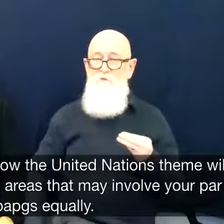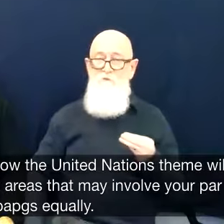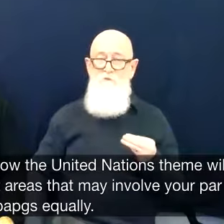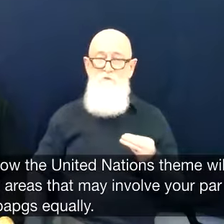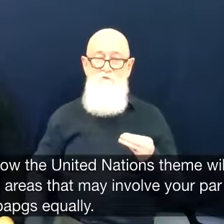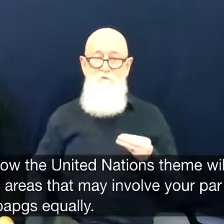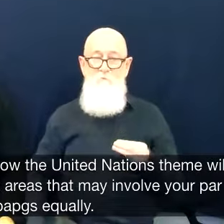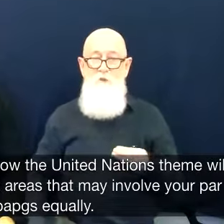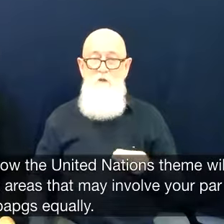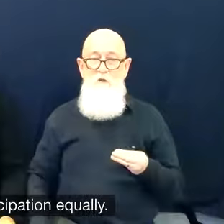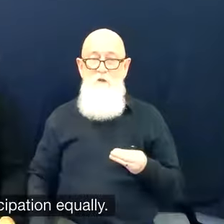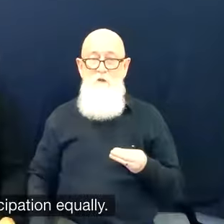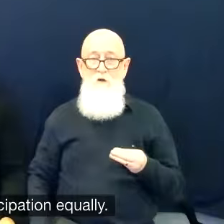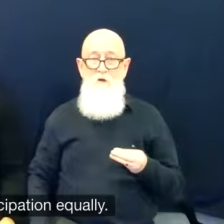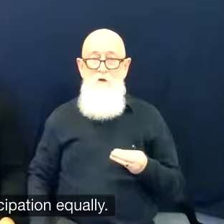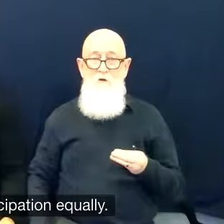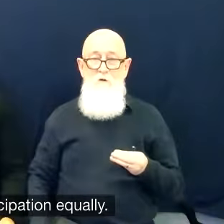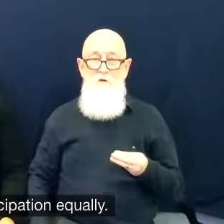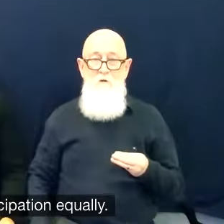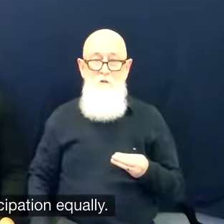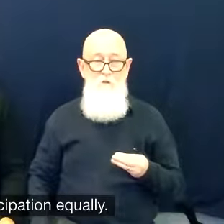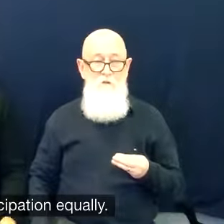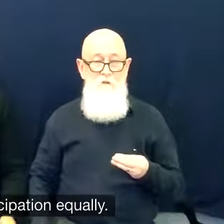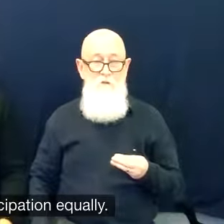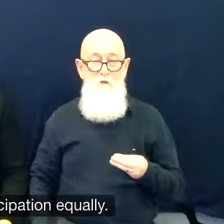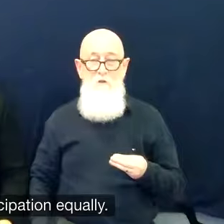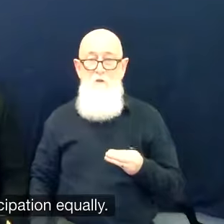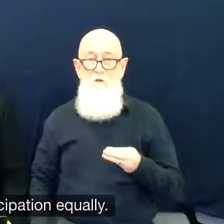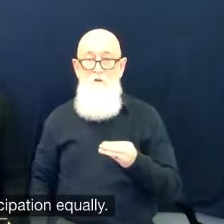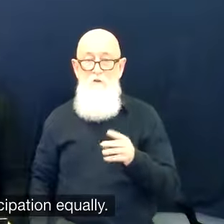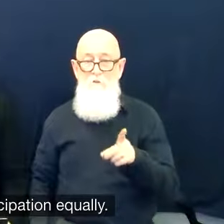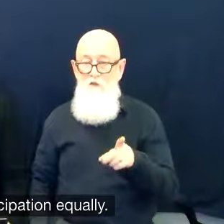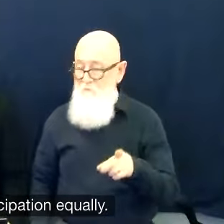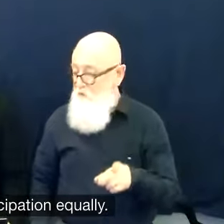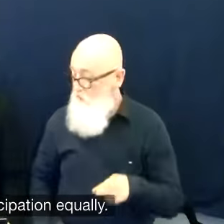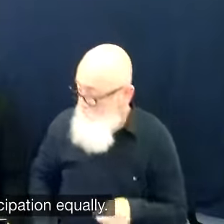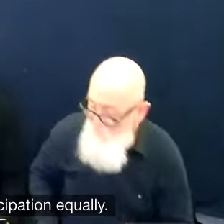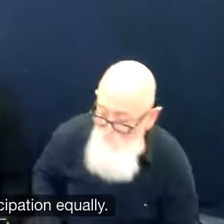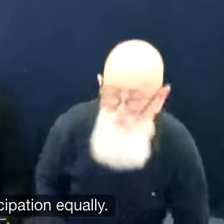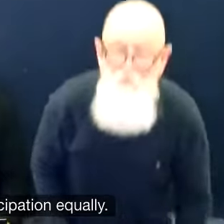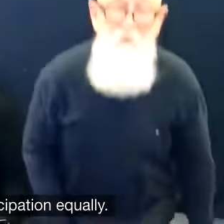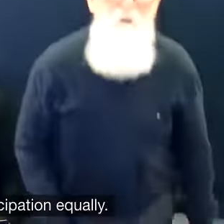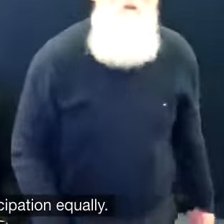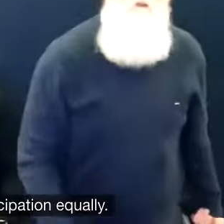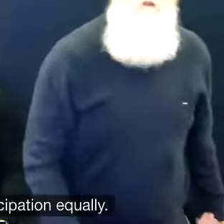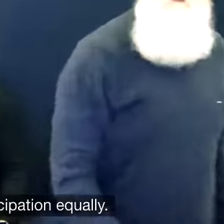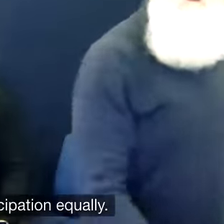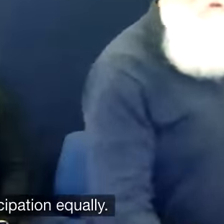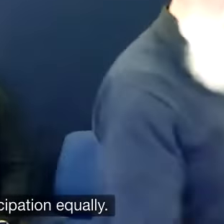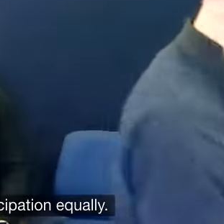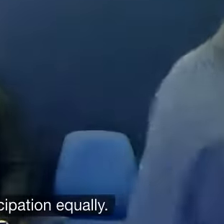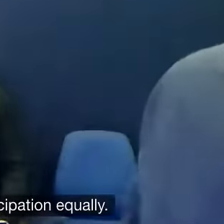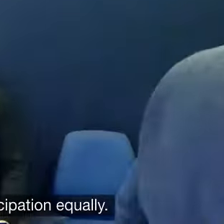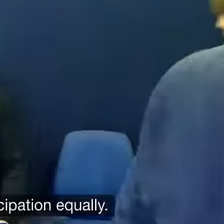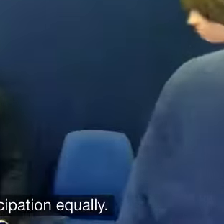Just swap interpreters. Oh, We can do interpreter swap. We have Paula. Paula's popped up on the